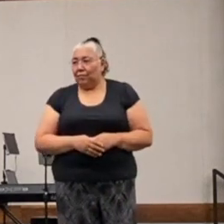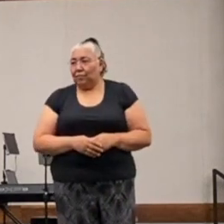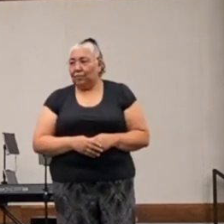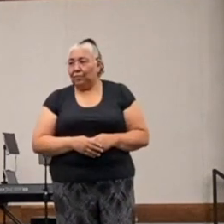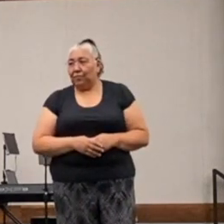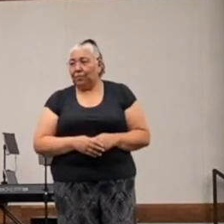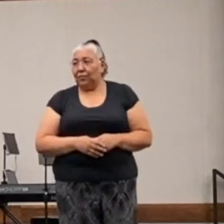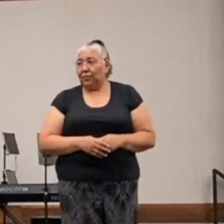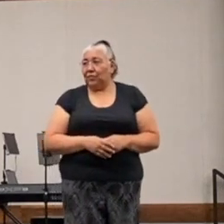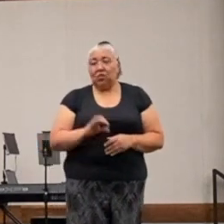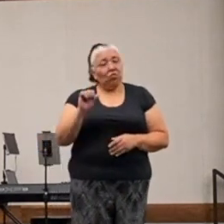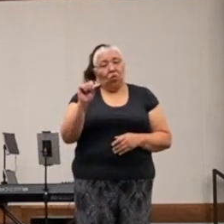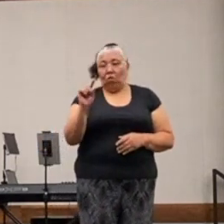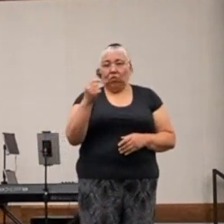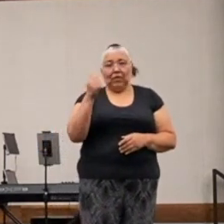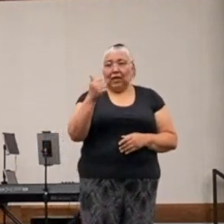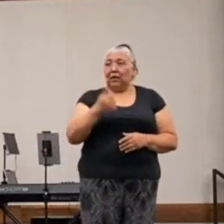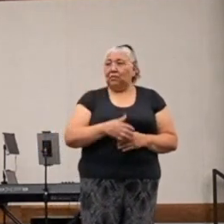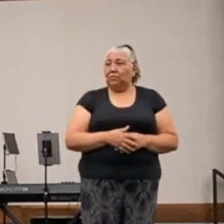Say, there's only 10.